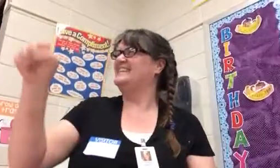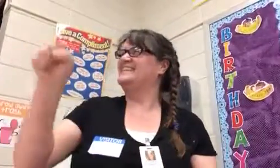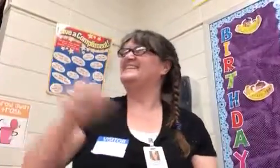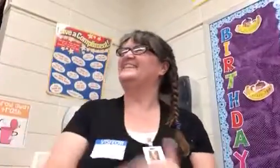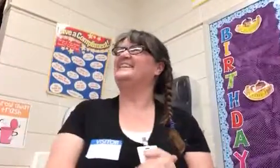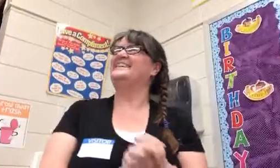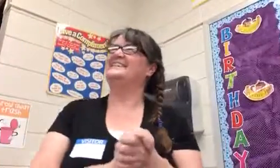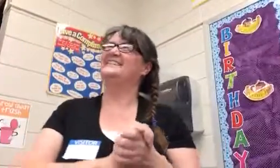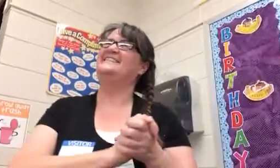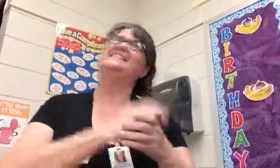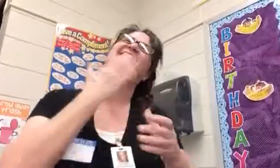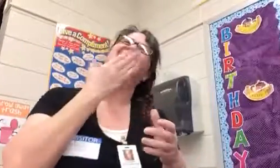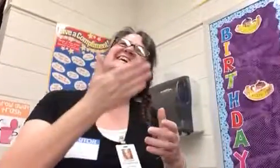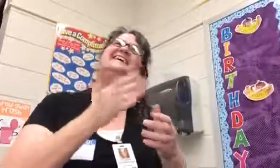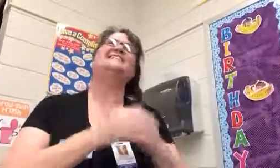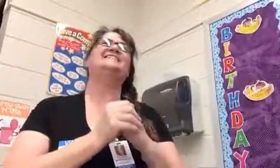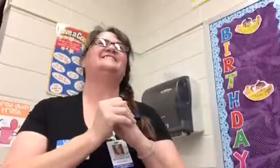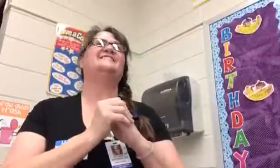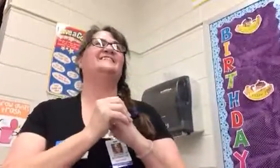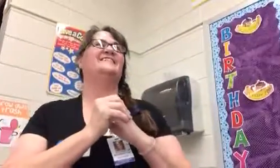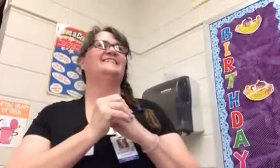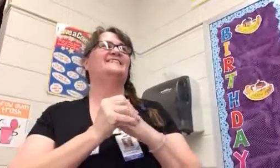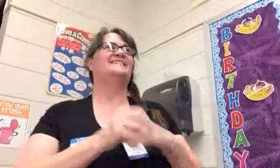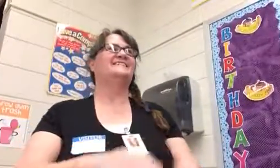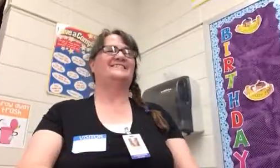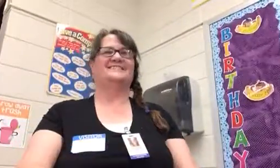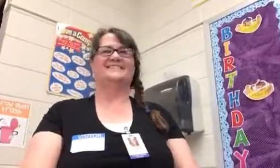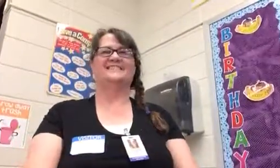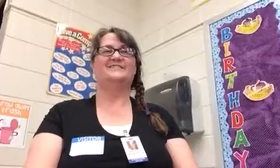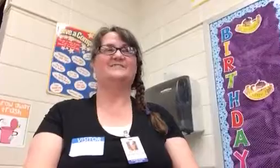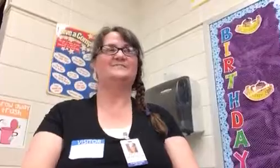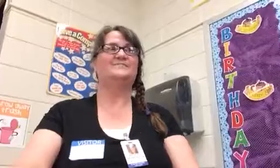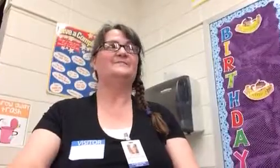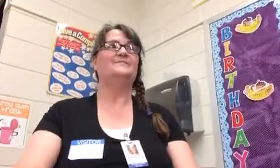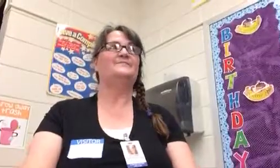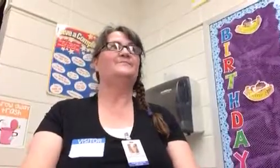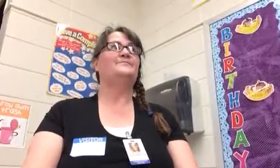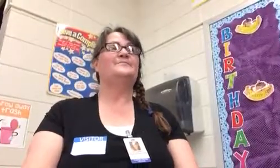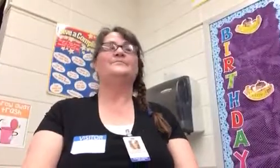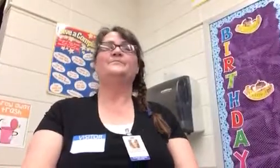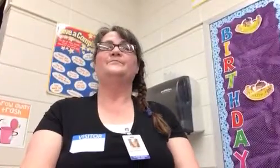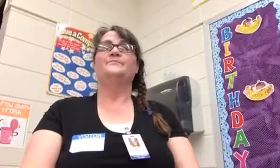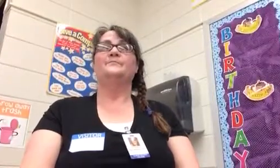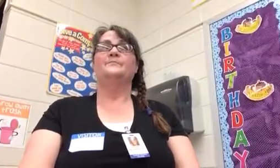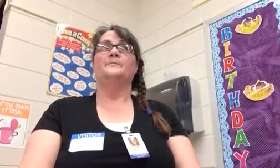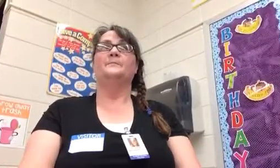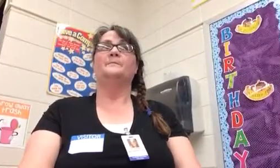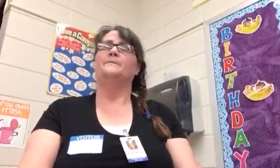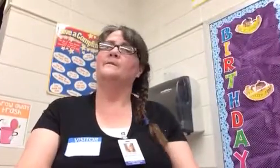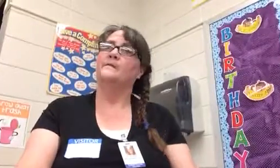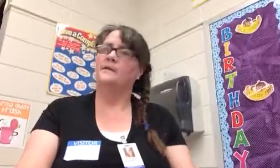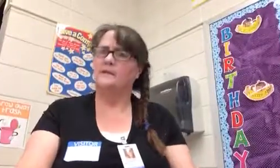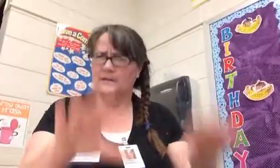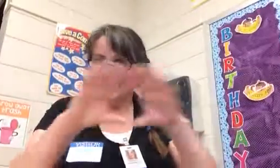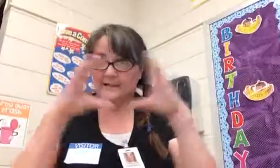language. It is. Thank you. It sounded like Jonas. It sounded like you said Jordan. It sounded like you said Jordan.